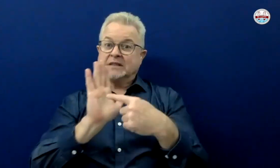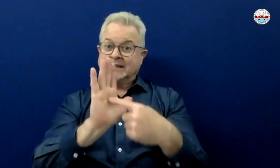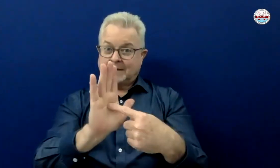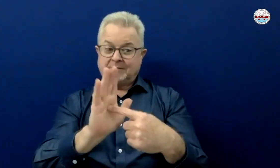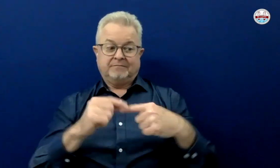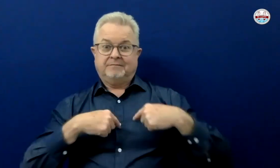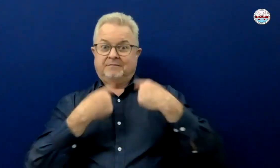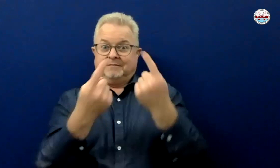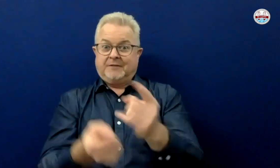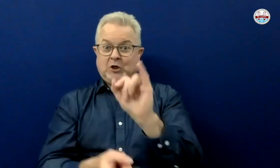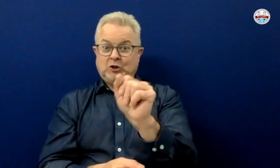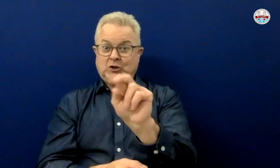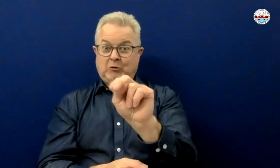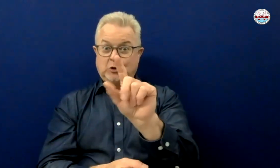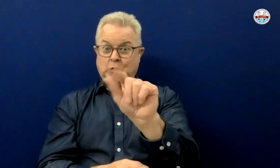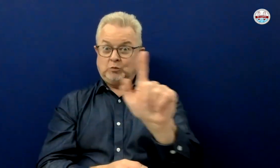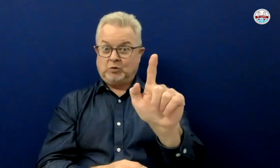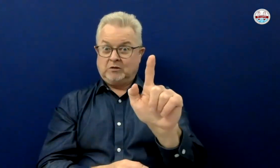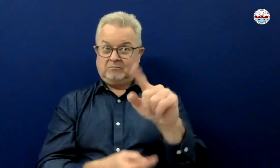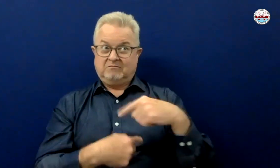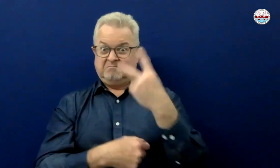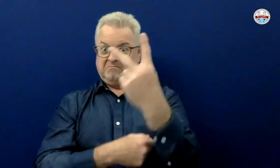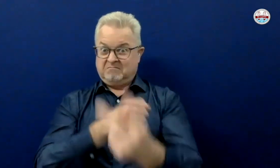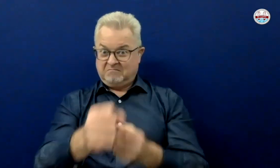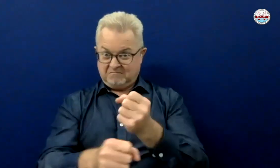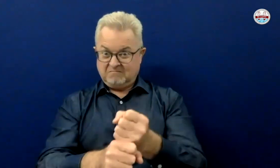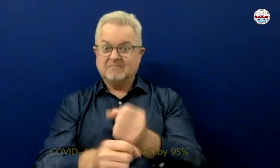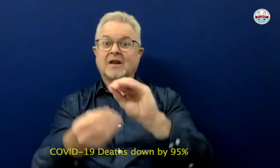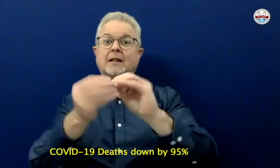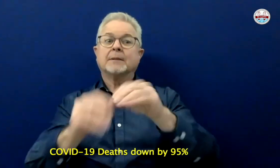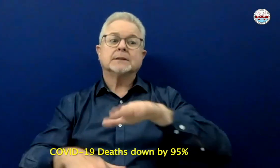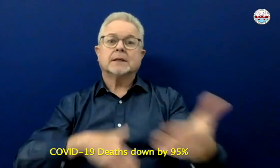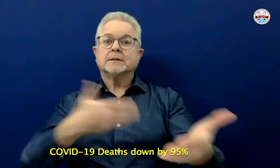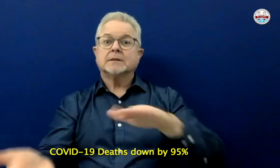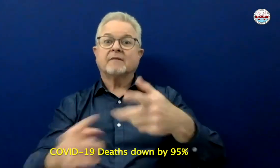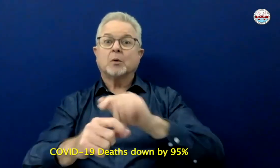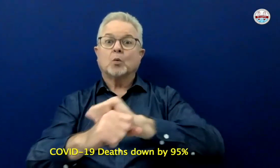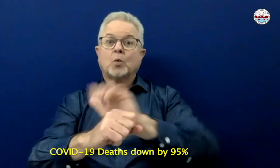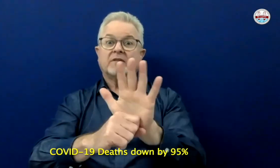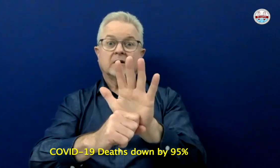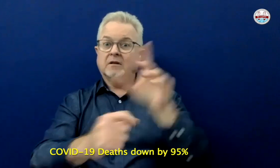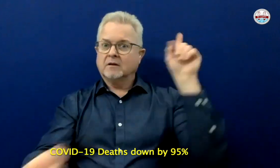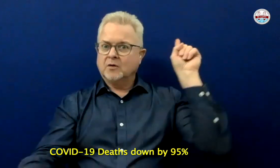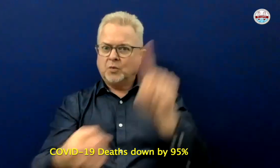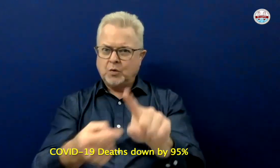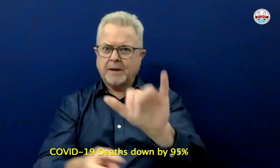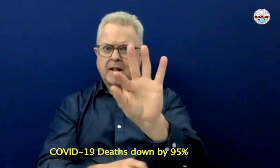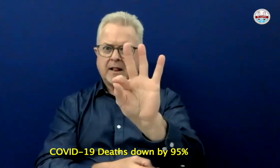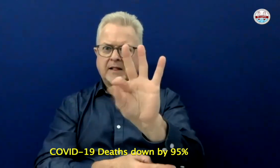impacts many lives. Okay, so, but the numbers have gone down tremendously. Since January